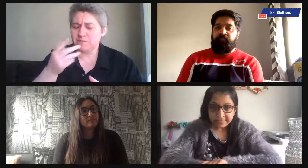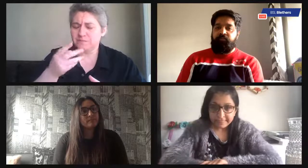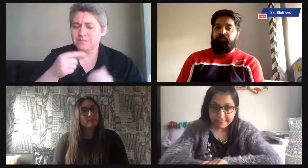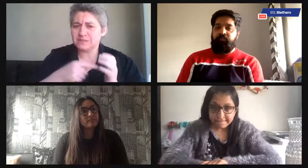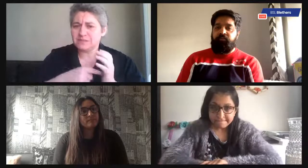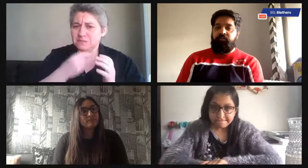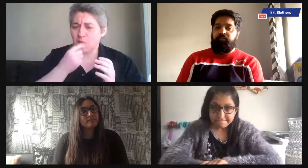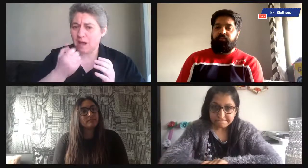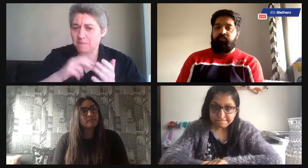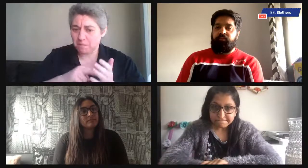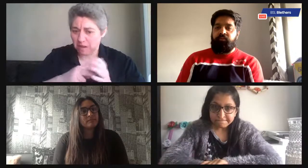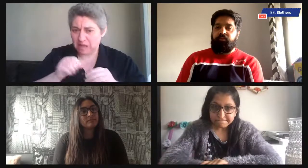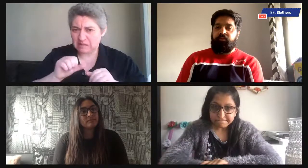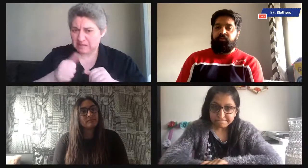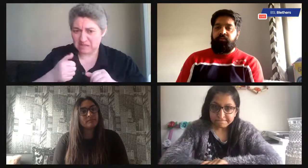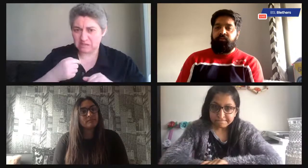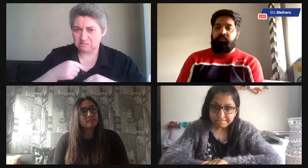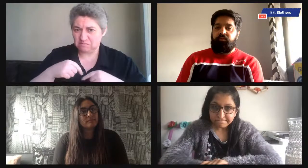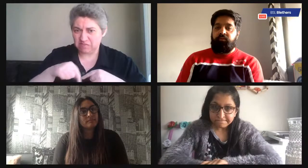Um, could